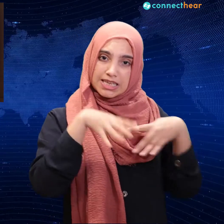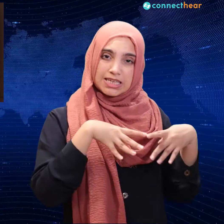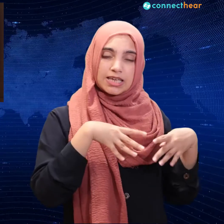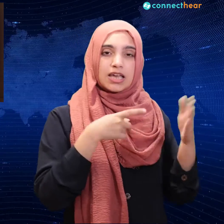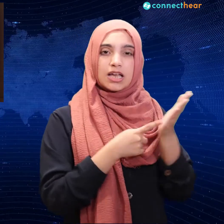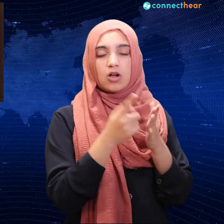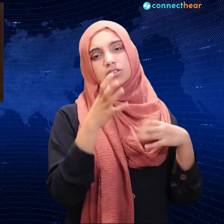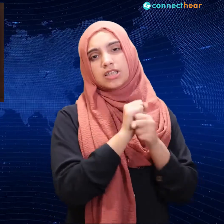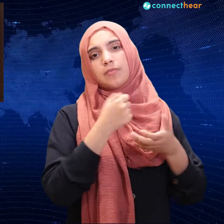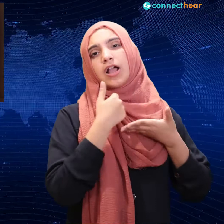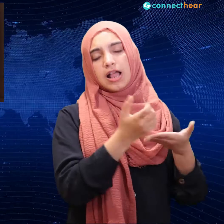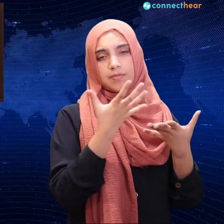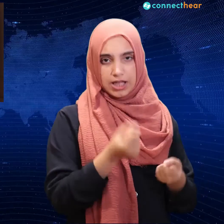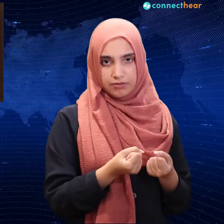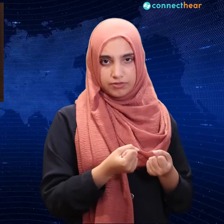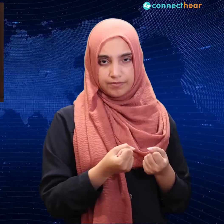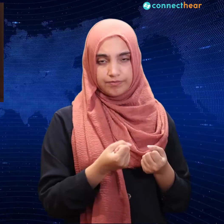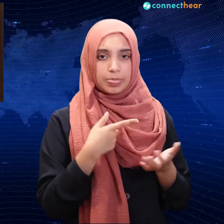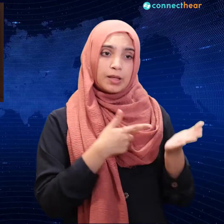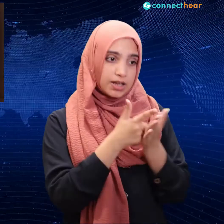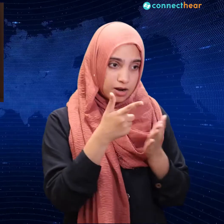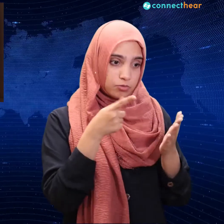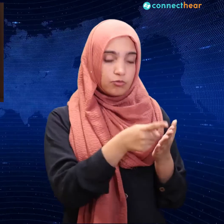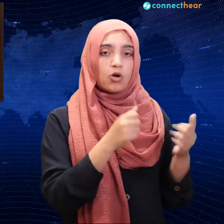empowering them in rural areas, how they can